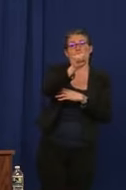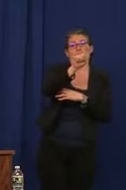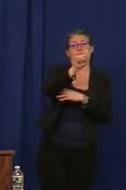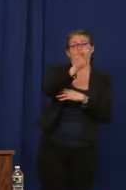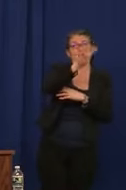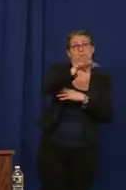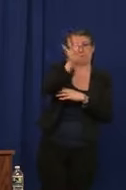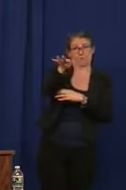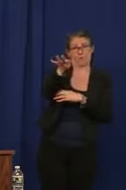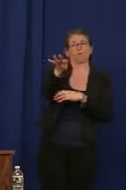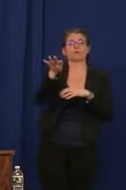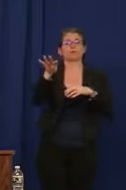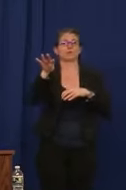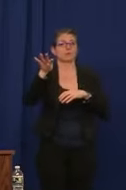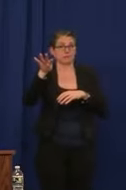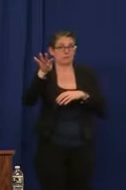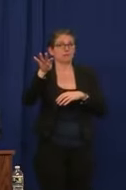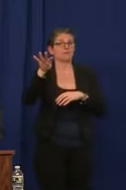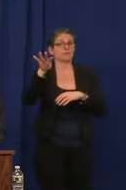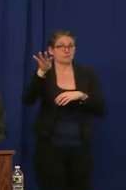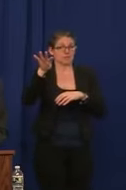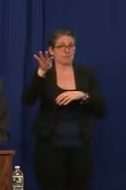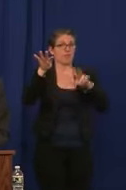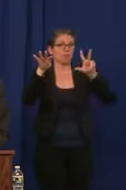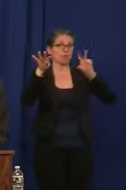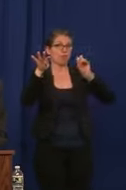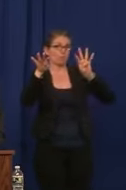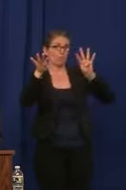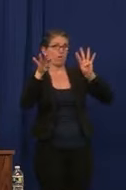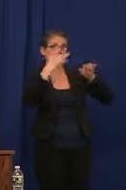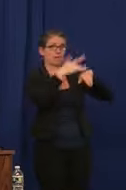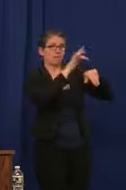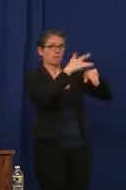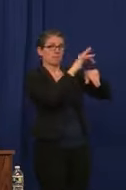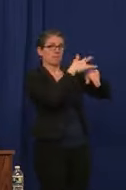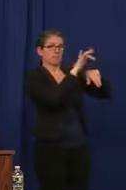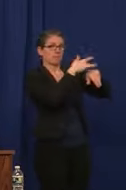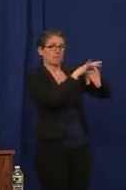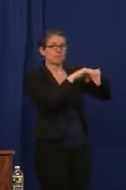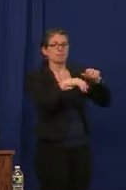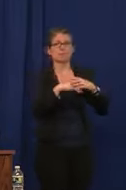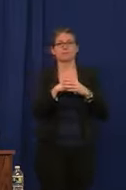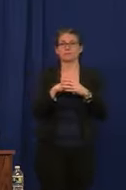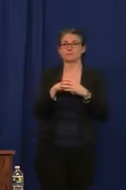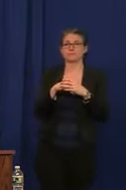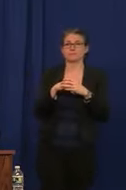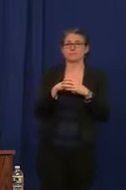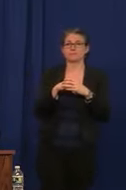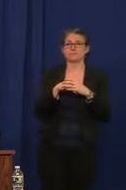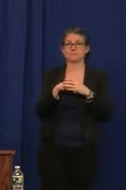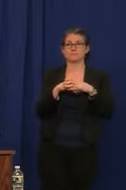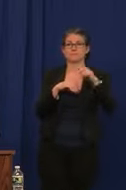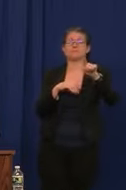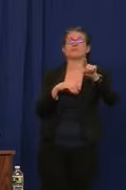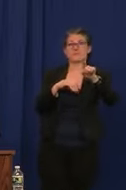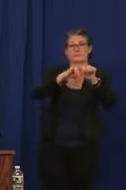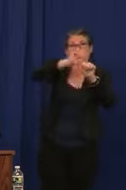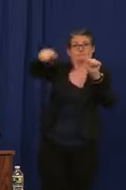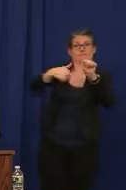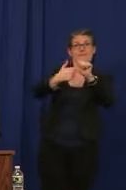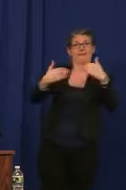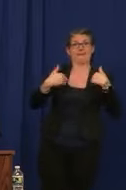available. There are also 240 alternative ventilators that are 100%